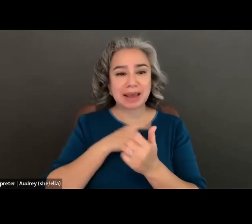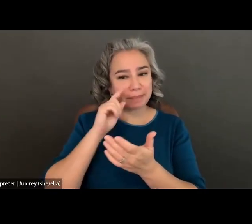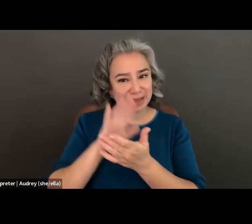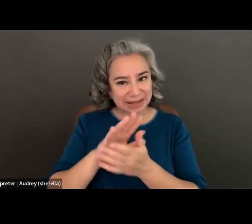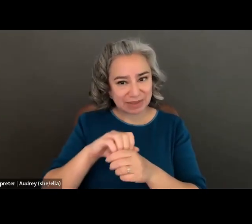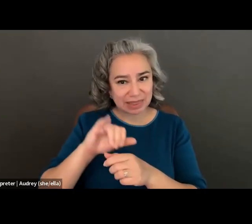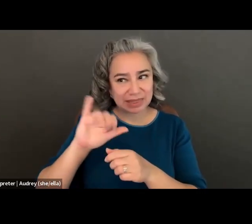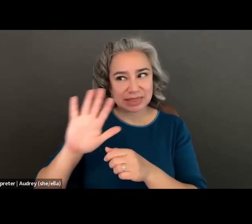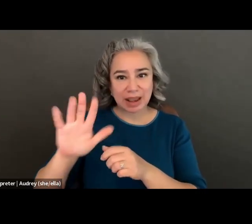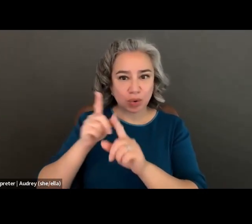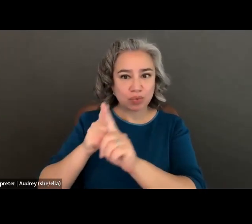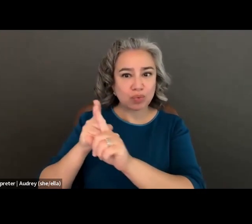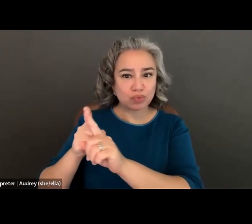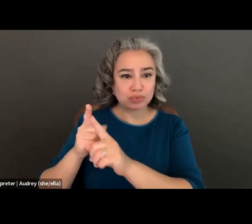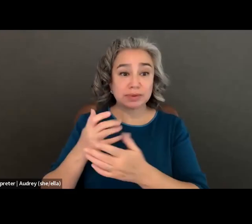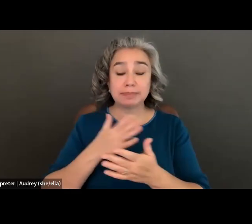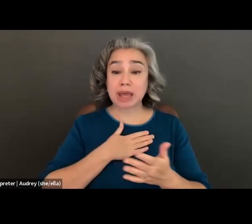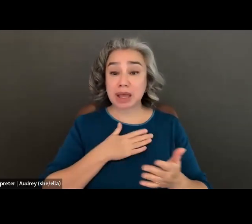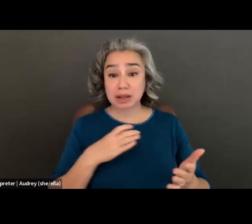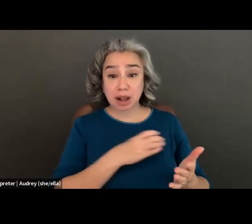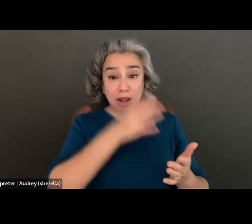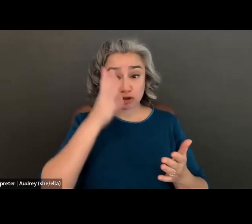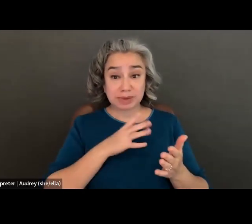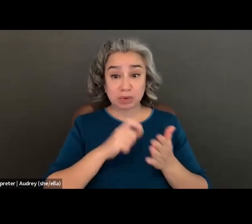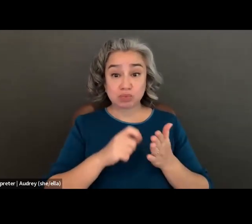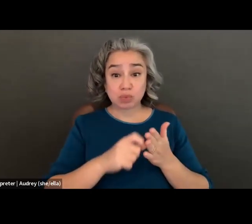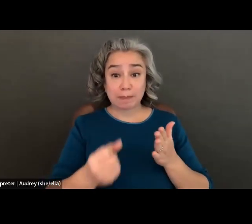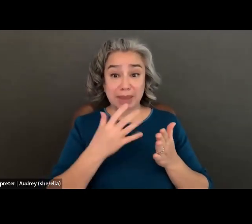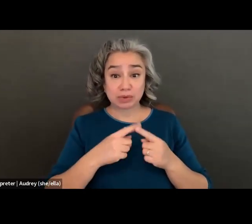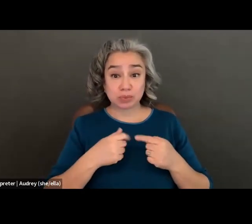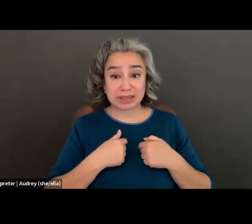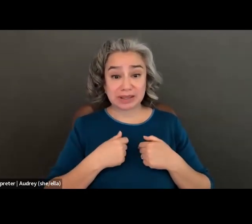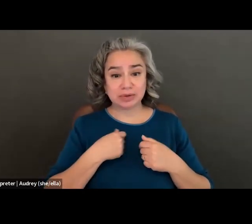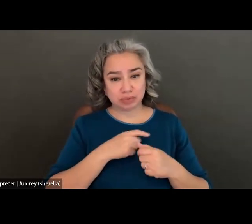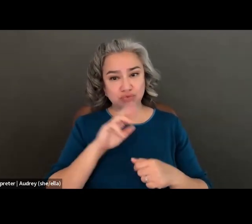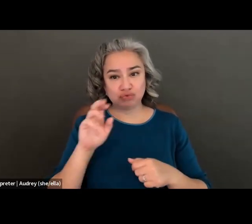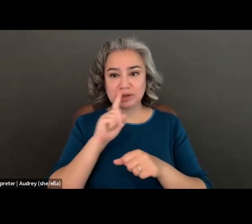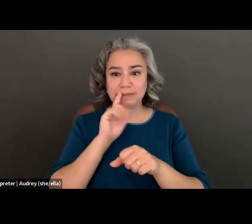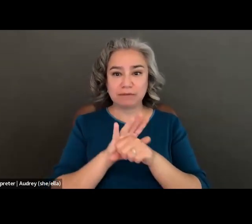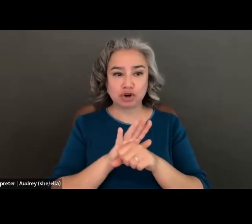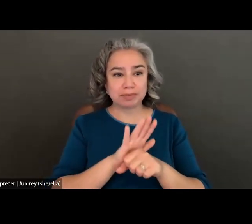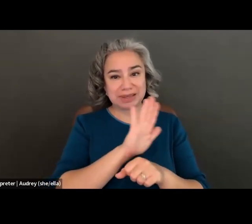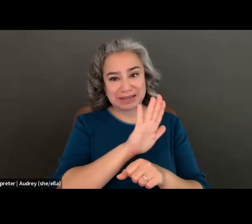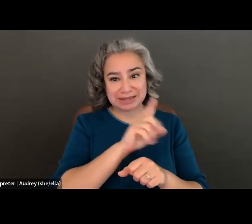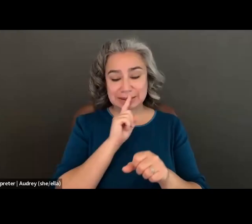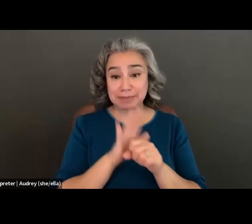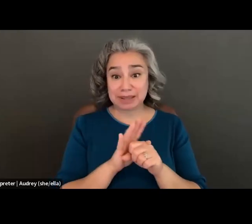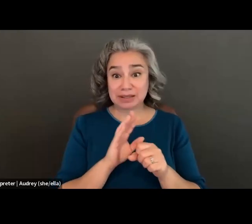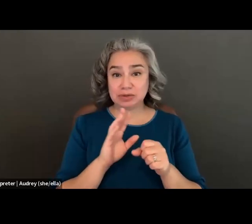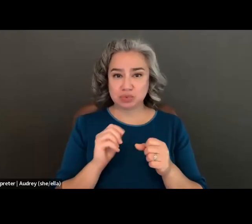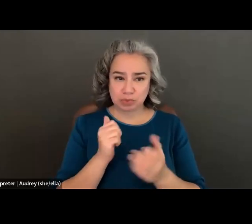and my congressman wrote back to me at Labor Day to reconfirm his commitment to helping